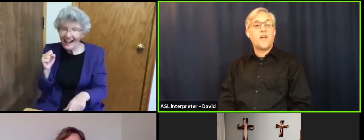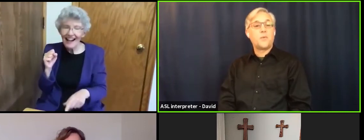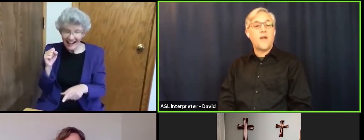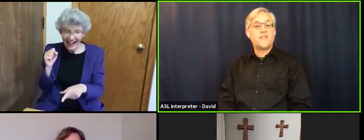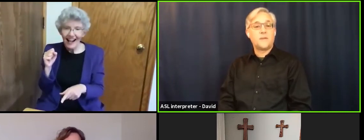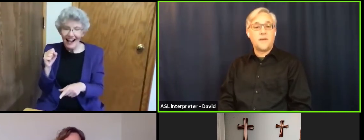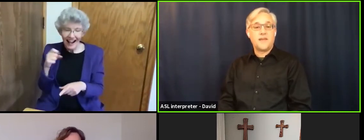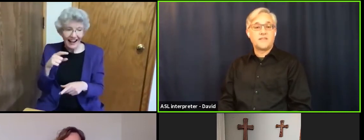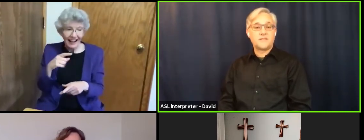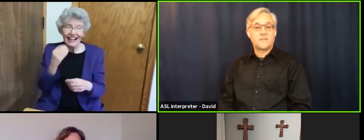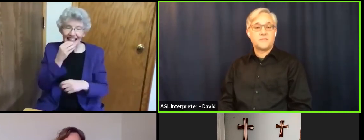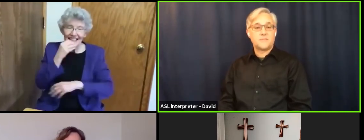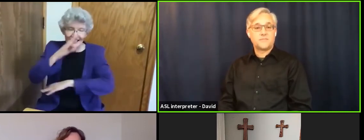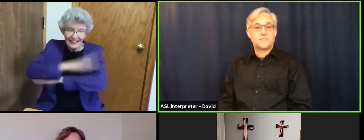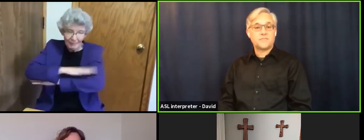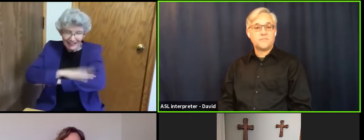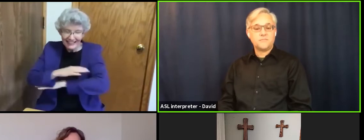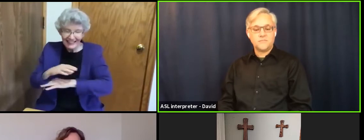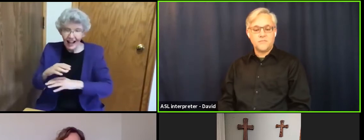When they arrived at Emmaus,